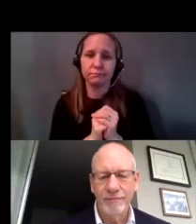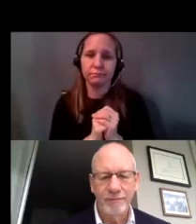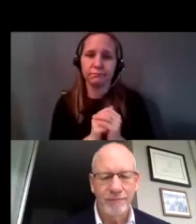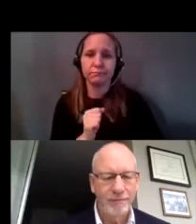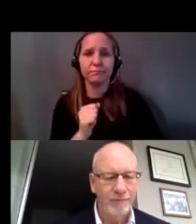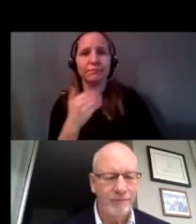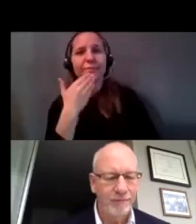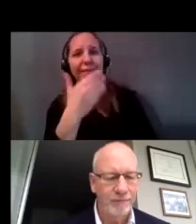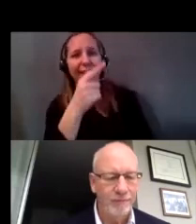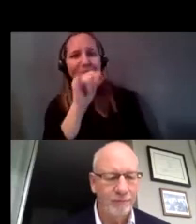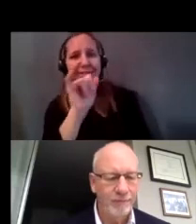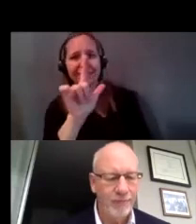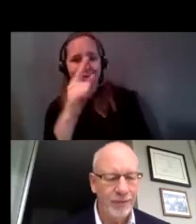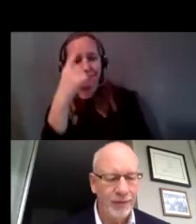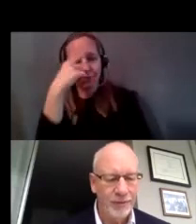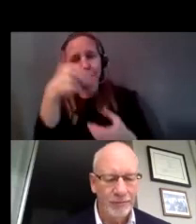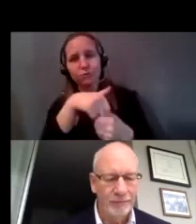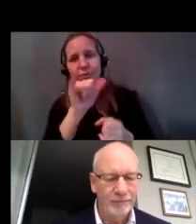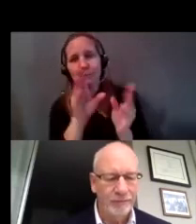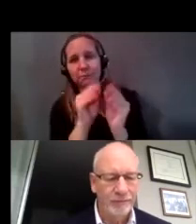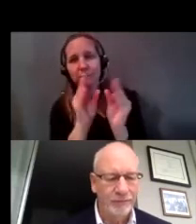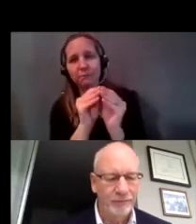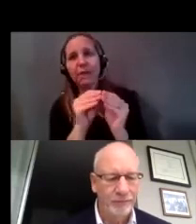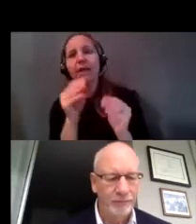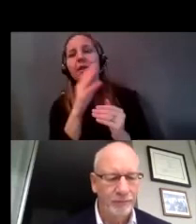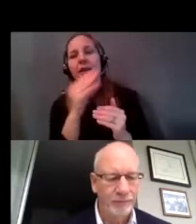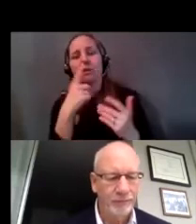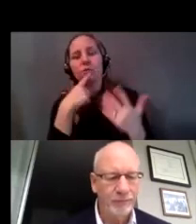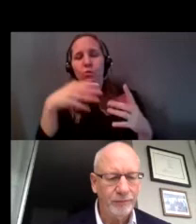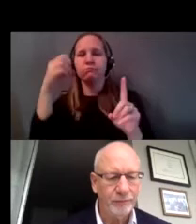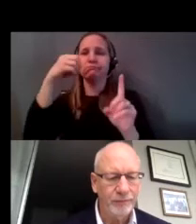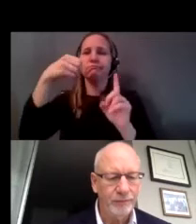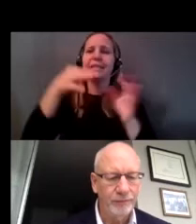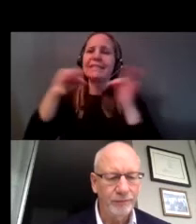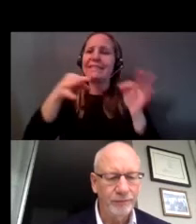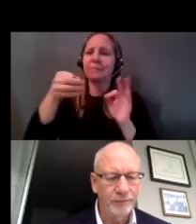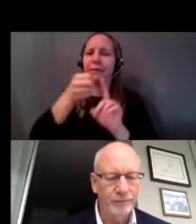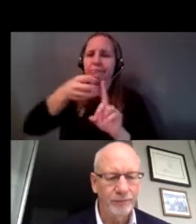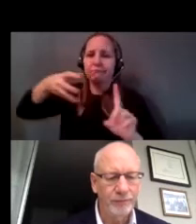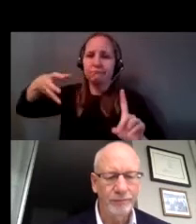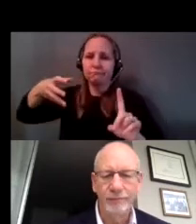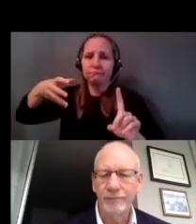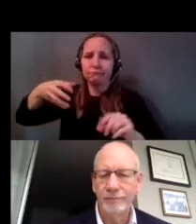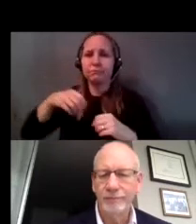Thanks, Gil, for being here with us and for providing some really important context as we launch into our conversation